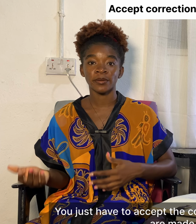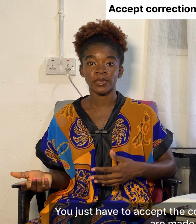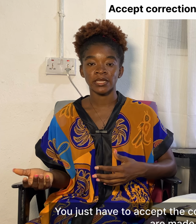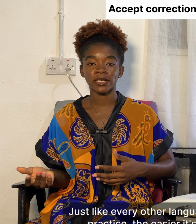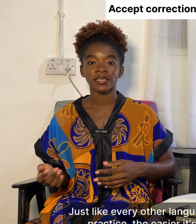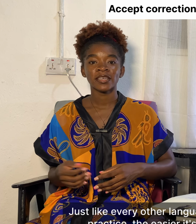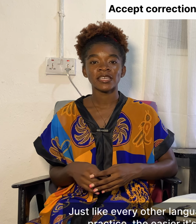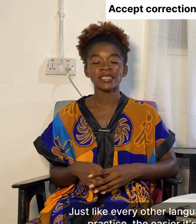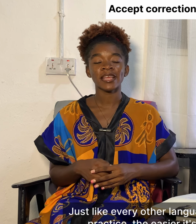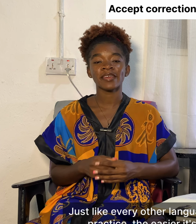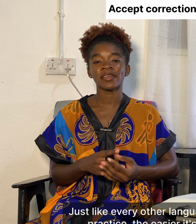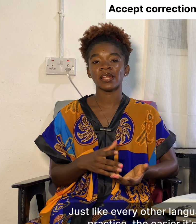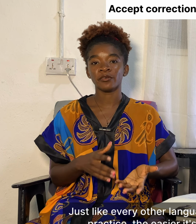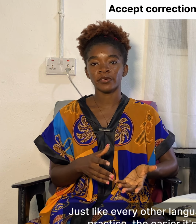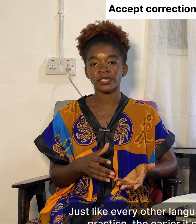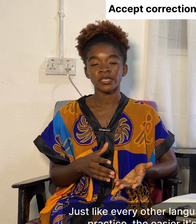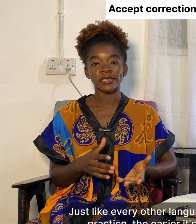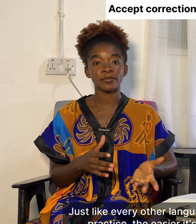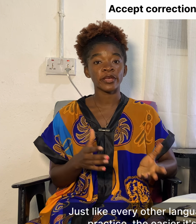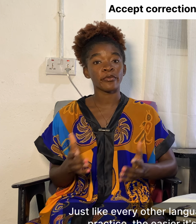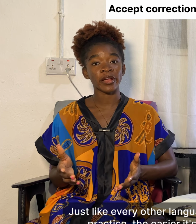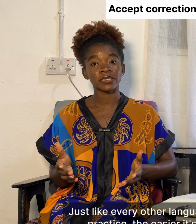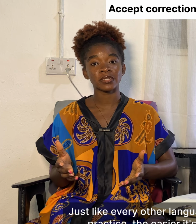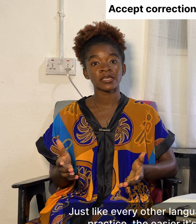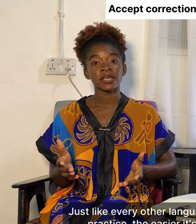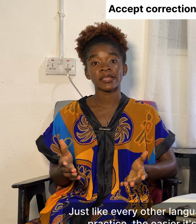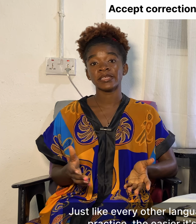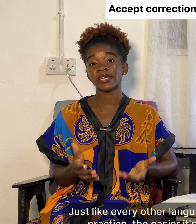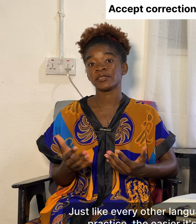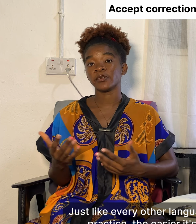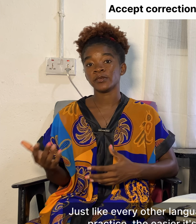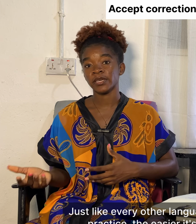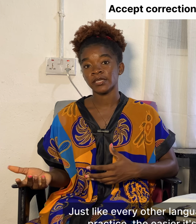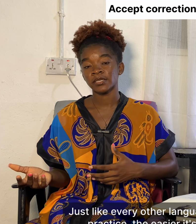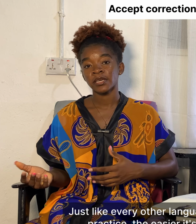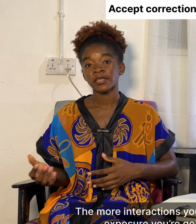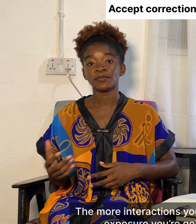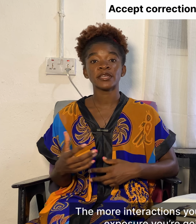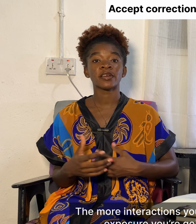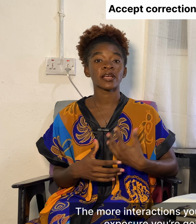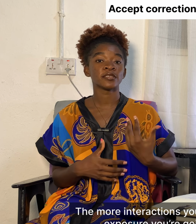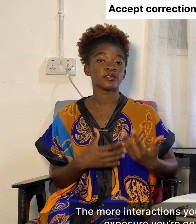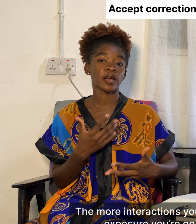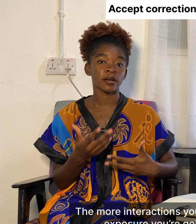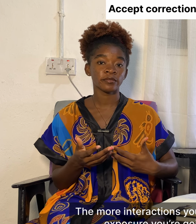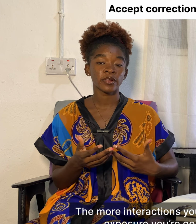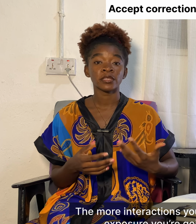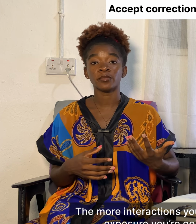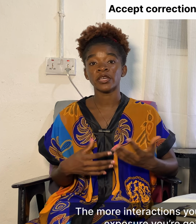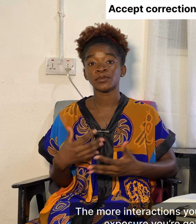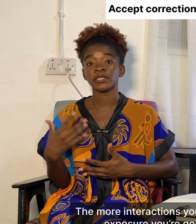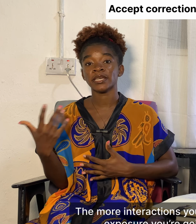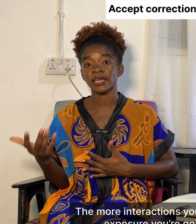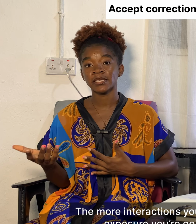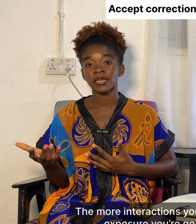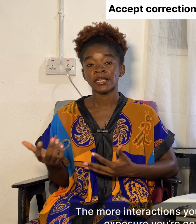made. Just like every other language, the more you practice, the easier it's going to get. The more interactions you have, the more exposure you get, the